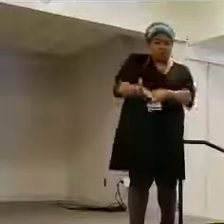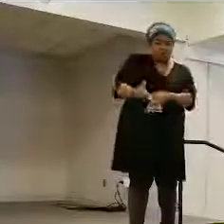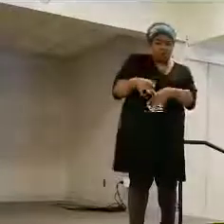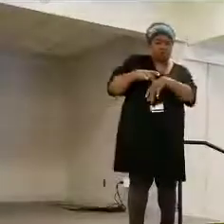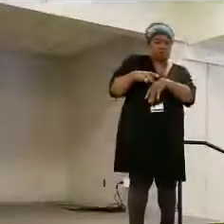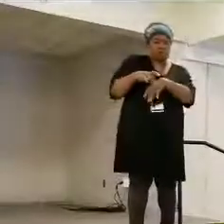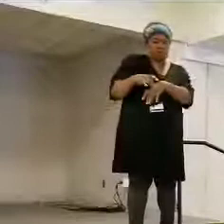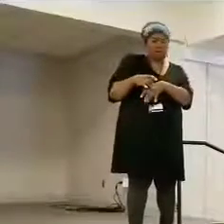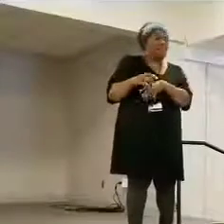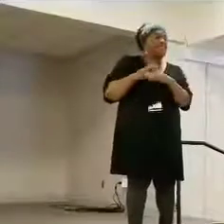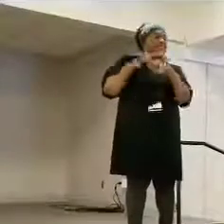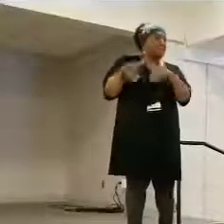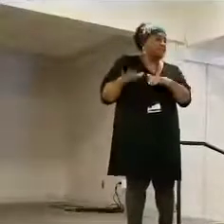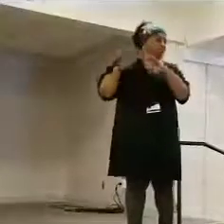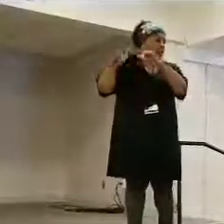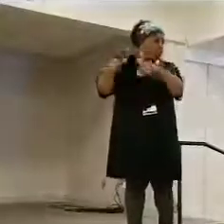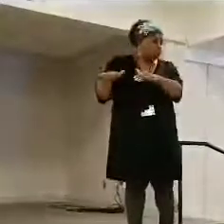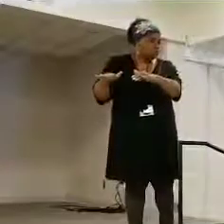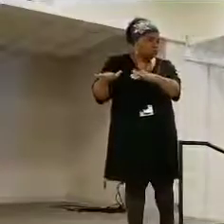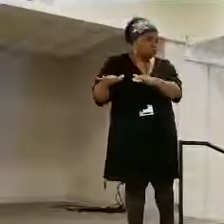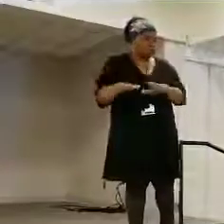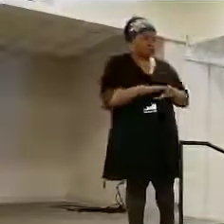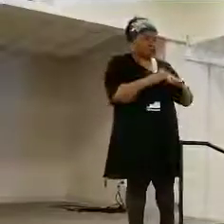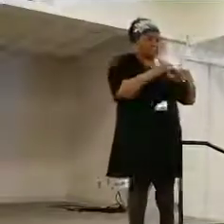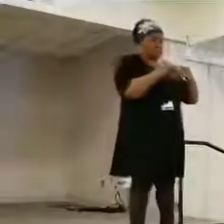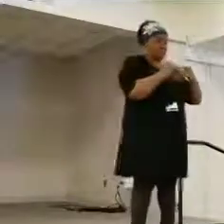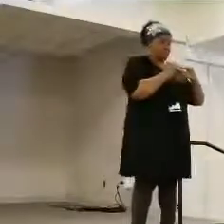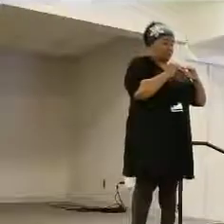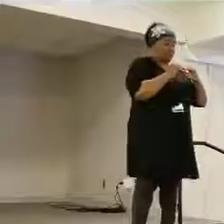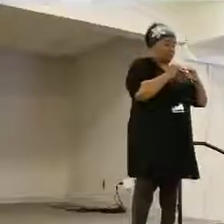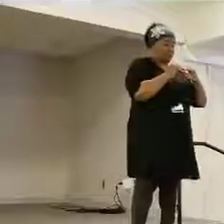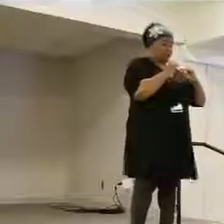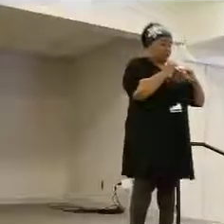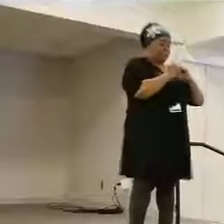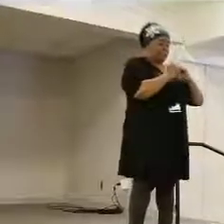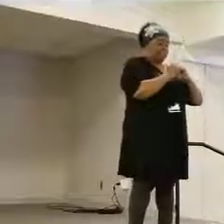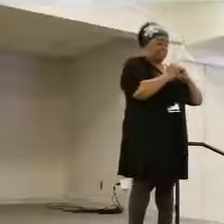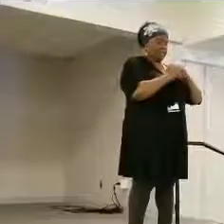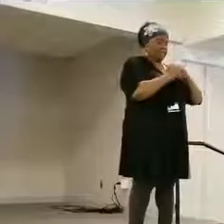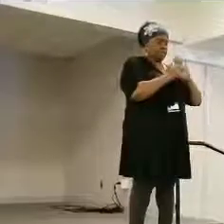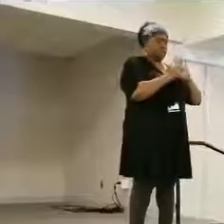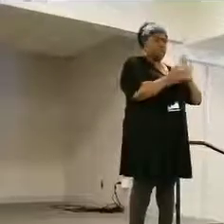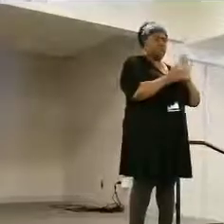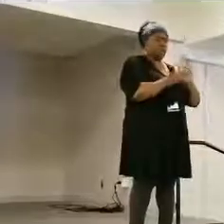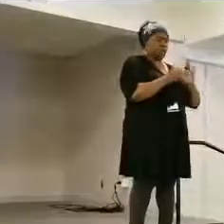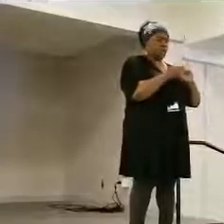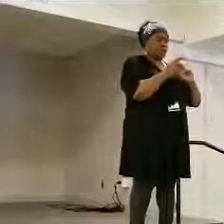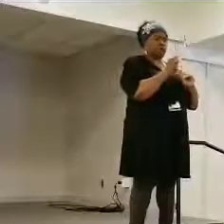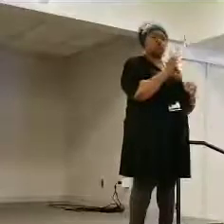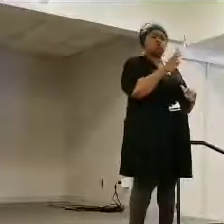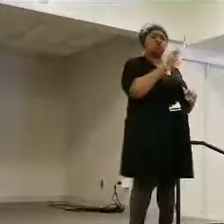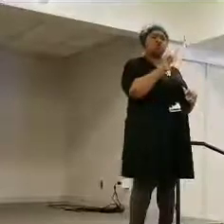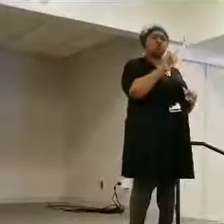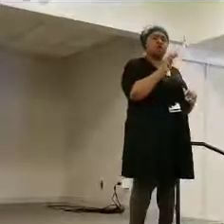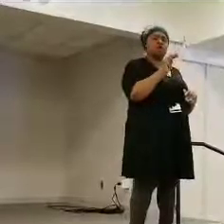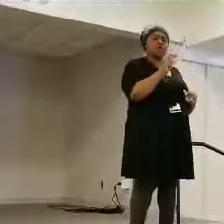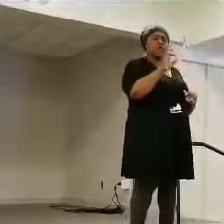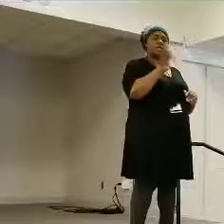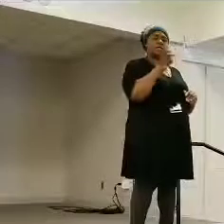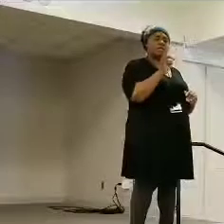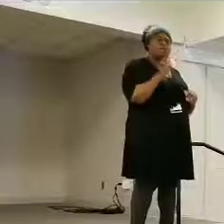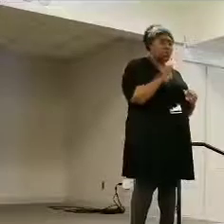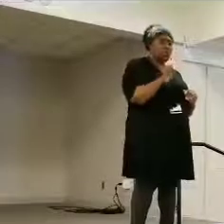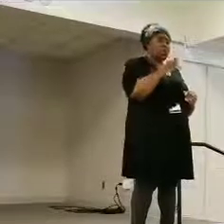In transform faults, plates slide past one another. A great example of a transform fault is the San Andreas